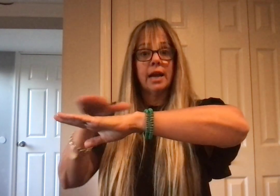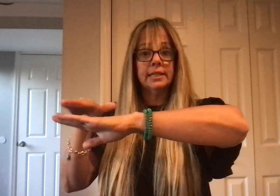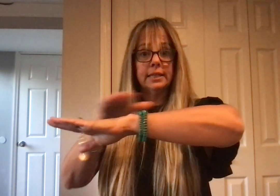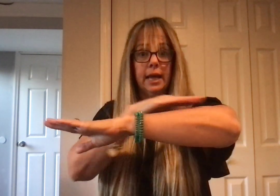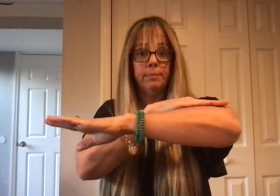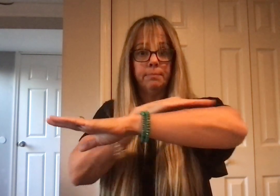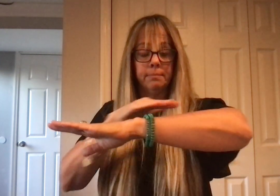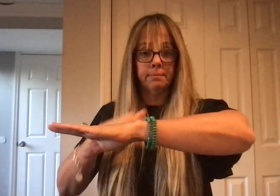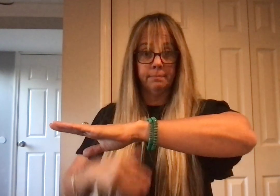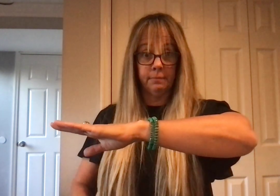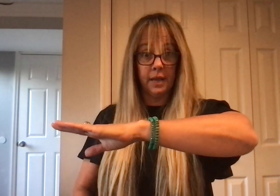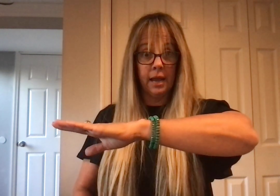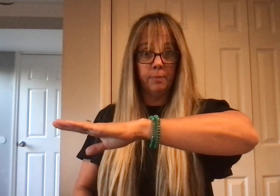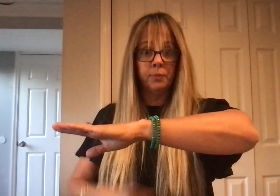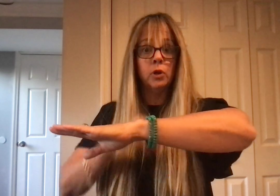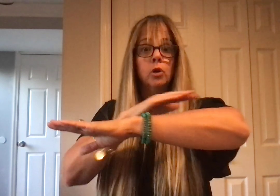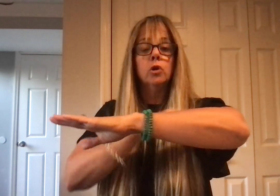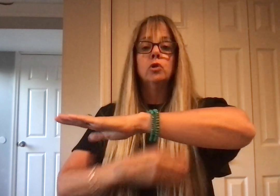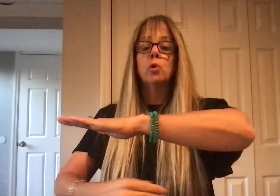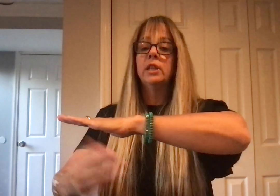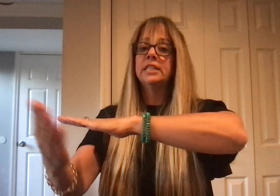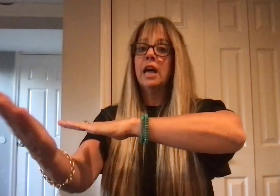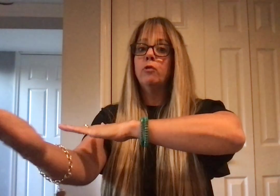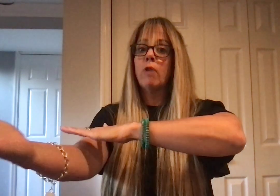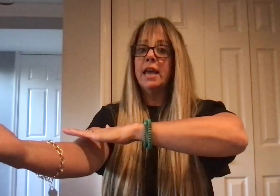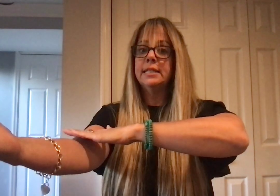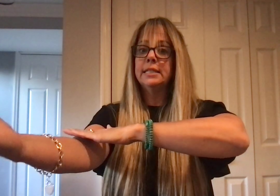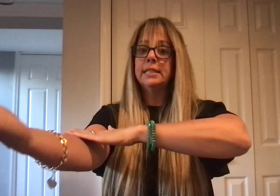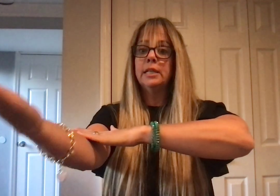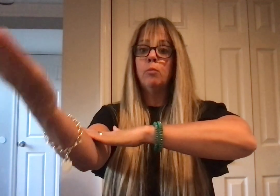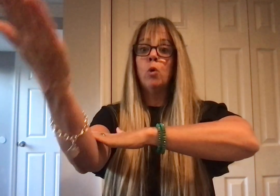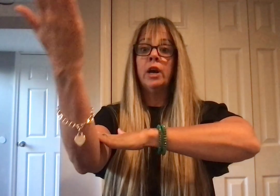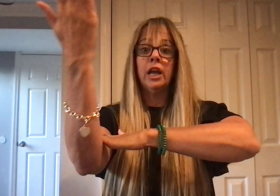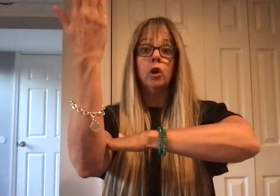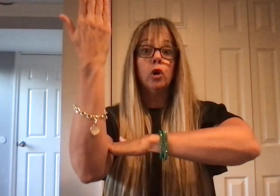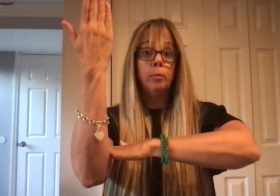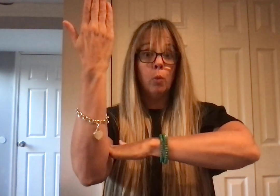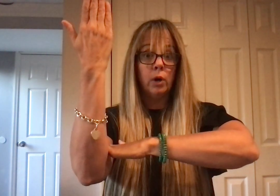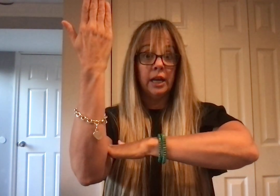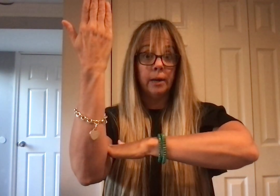horizon line. Okay. So the sun rises in the morning. Good morning.